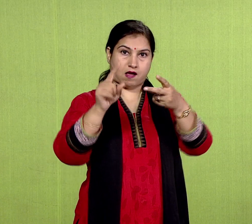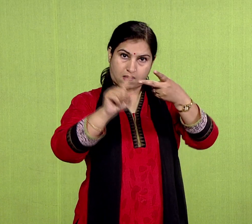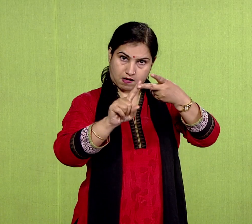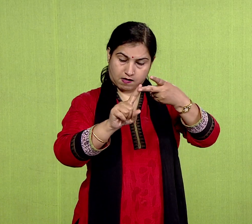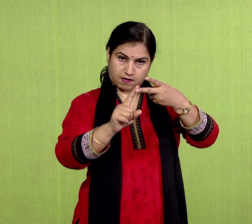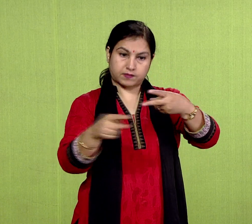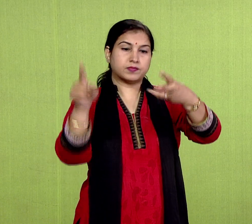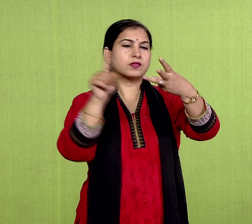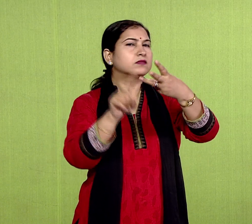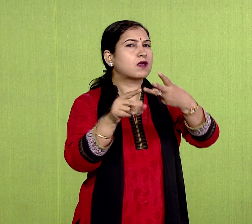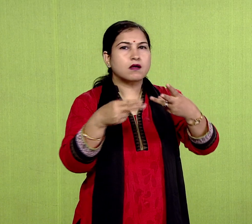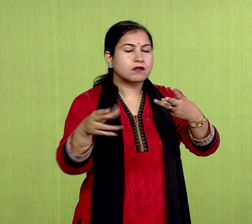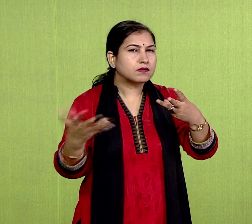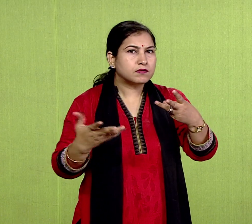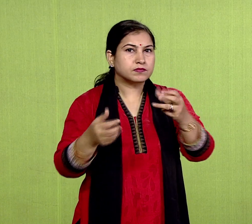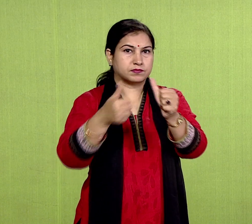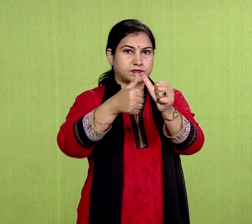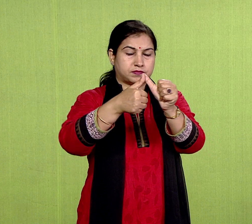And the third is Atharva Veda.